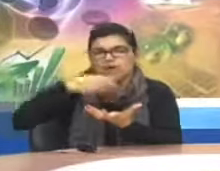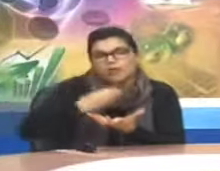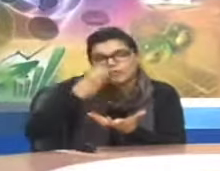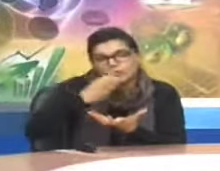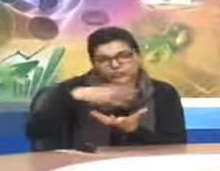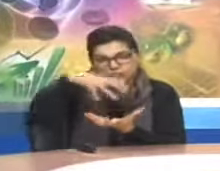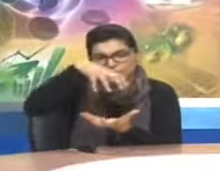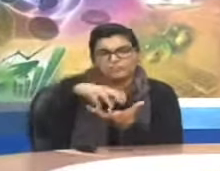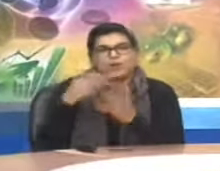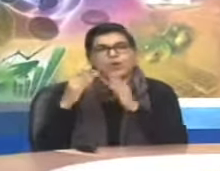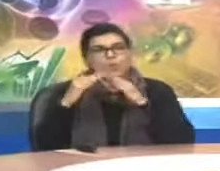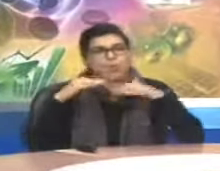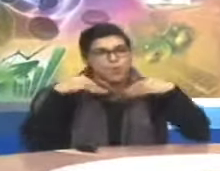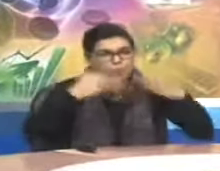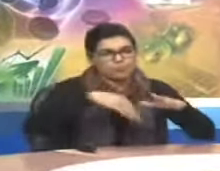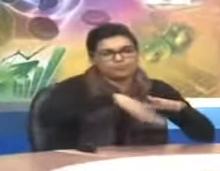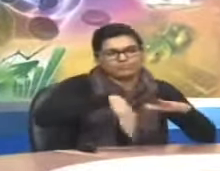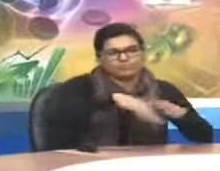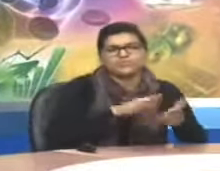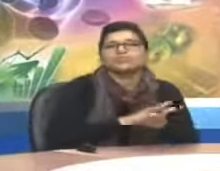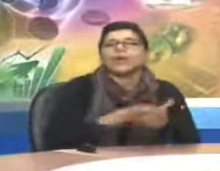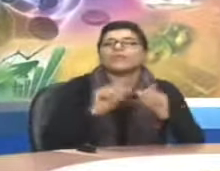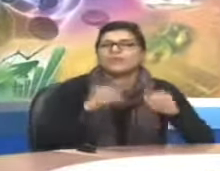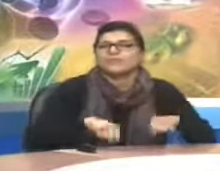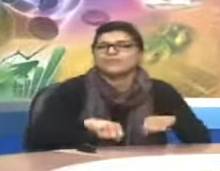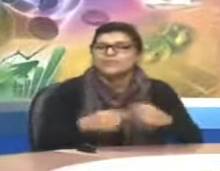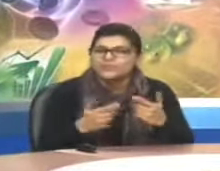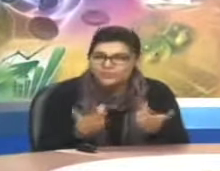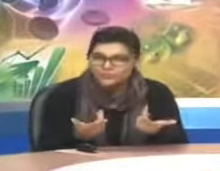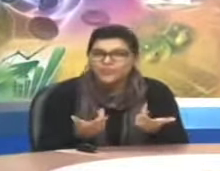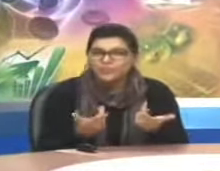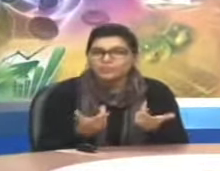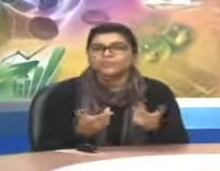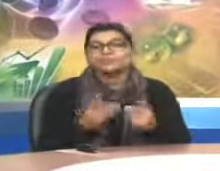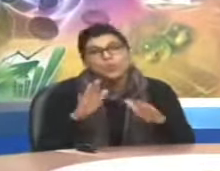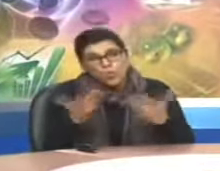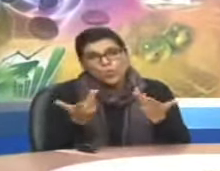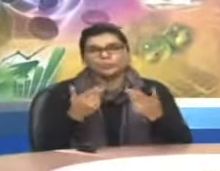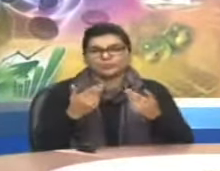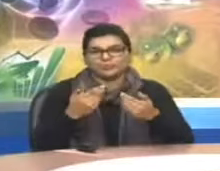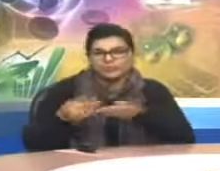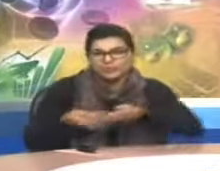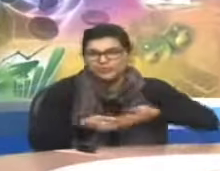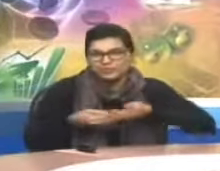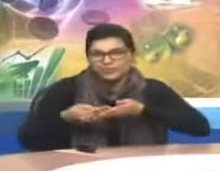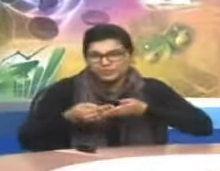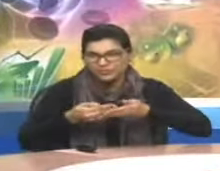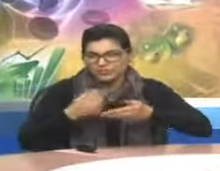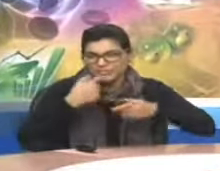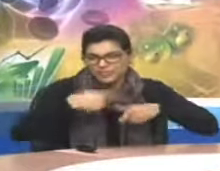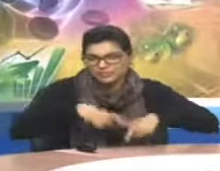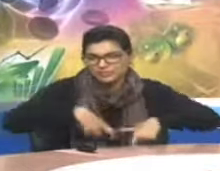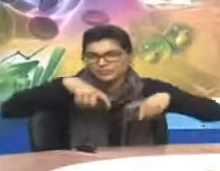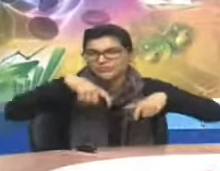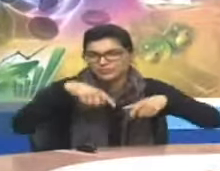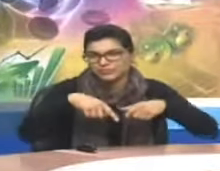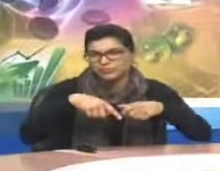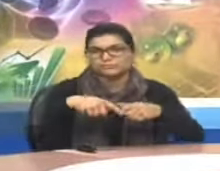pack them and get them home, we can use them after washing them. Like